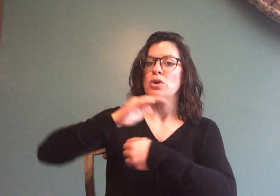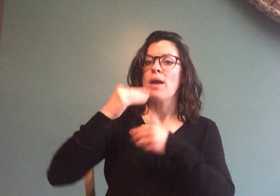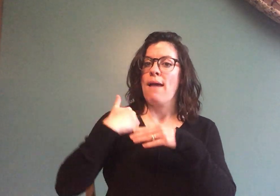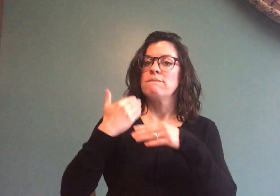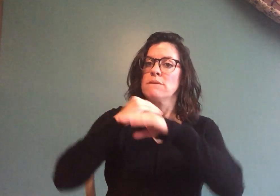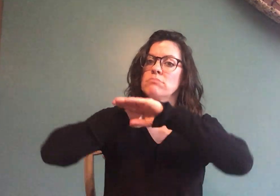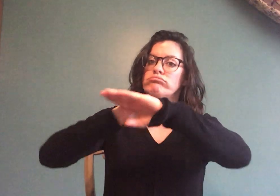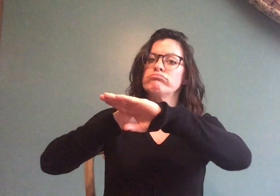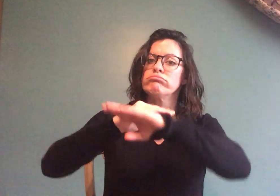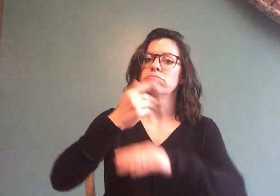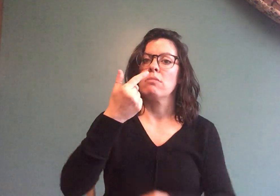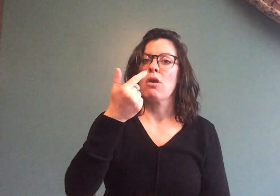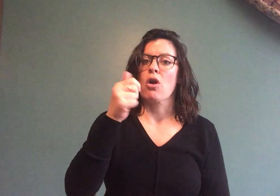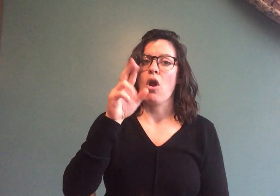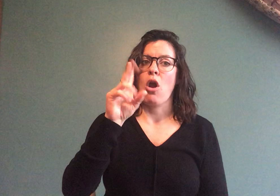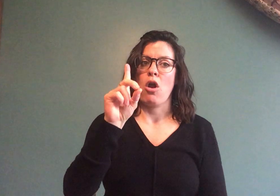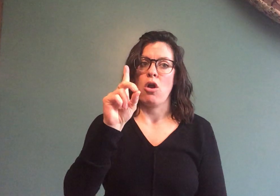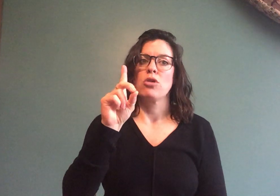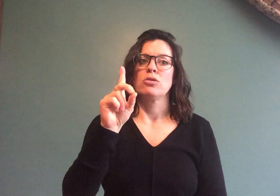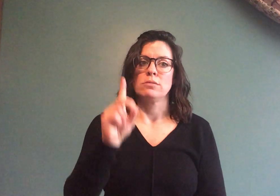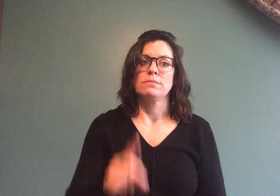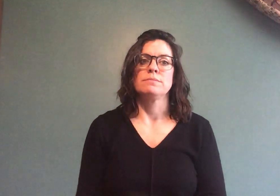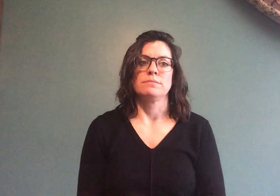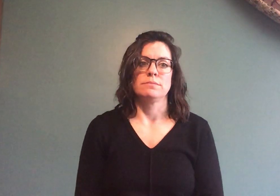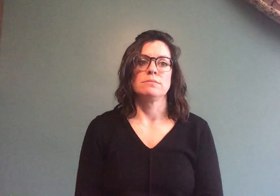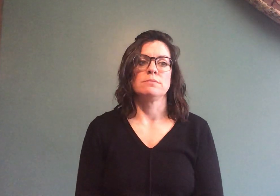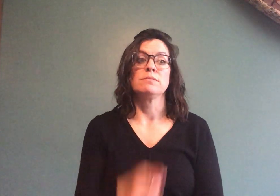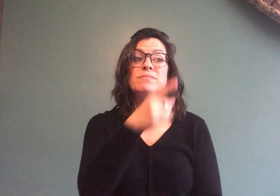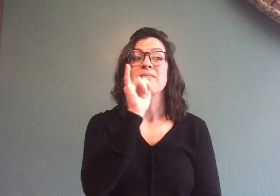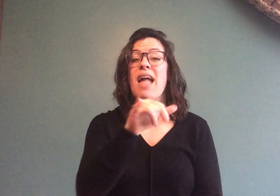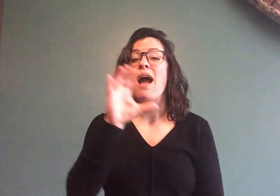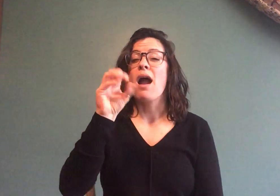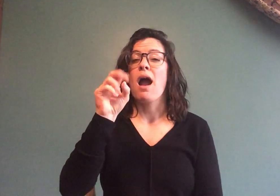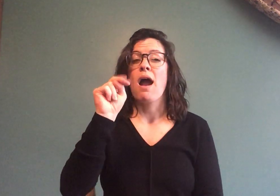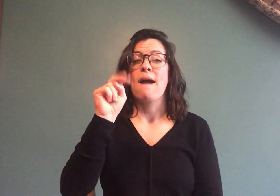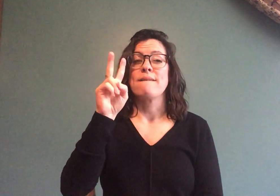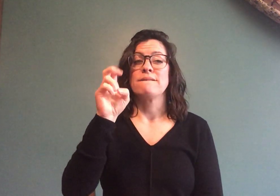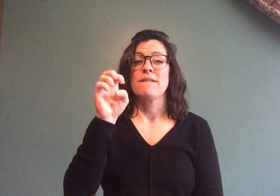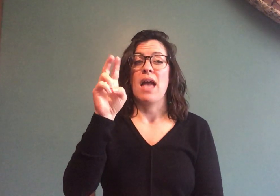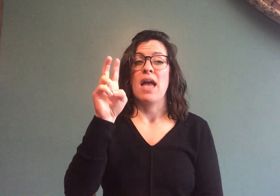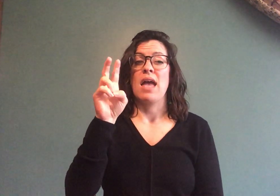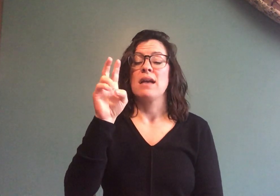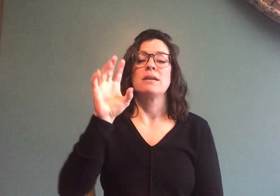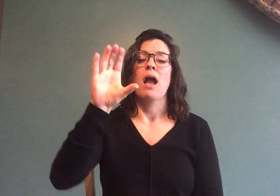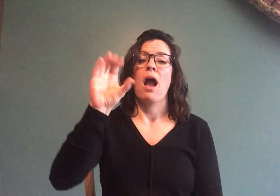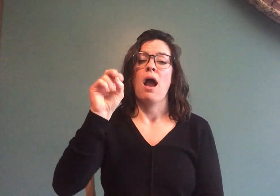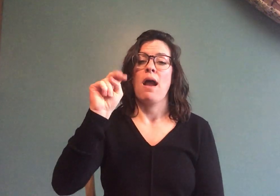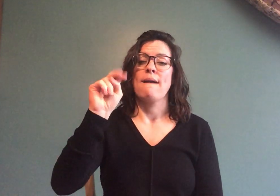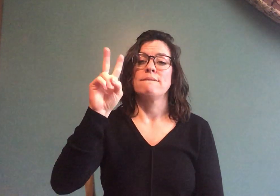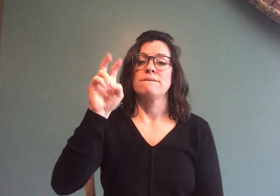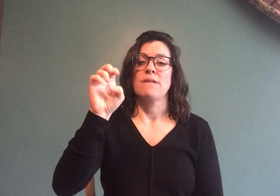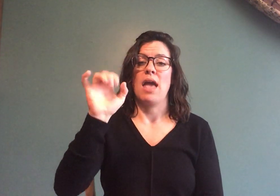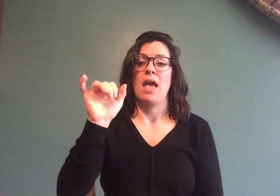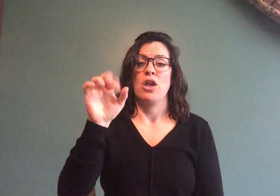like some sort of a wrapper. You see the roller up here? Okay. This is a wrapper of some